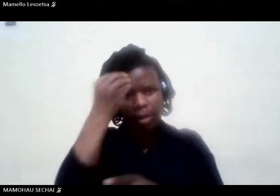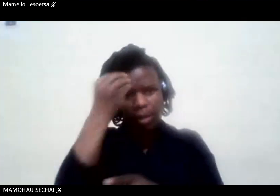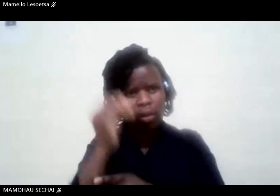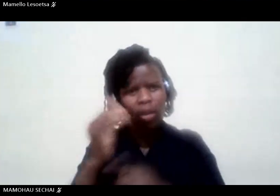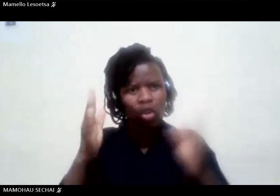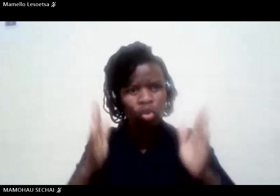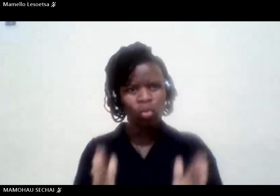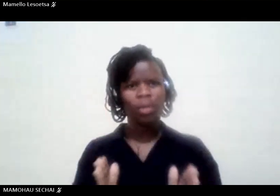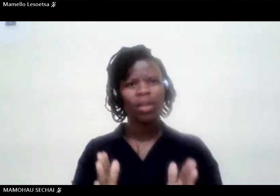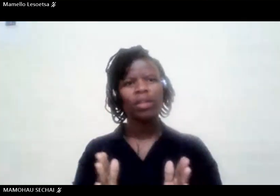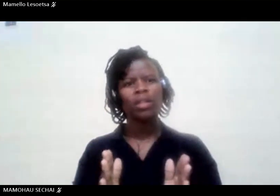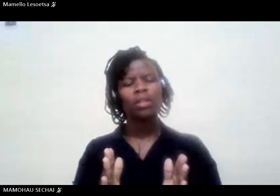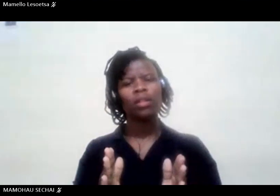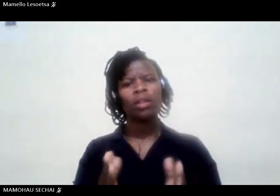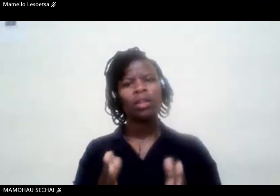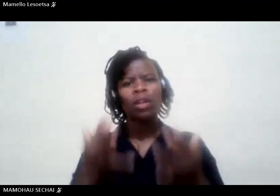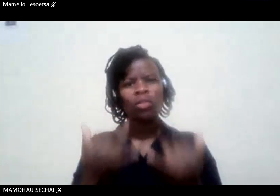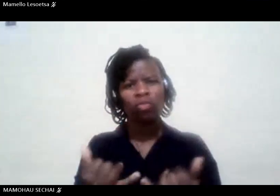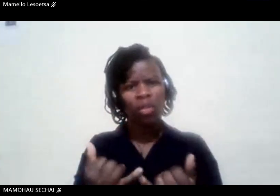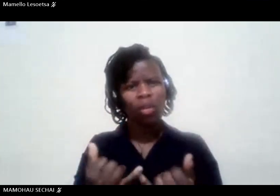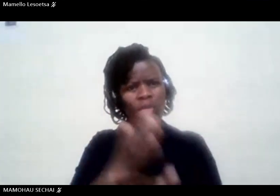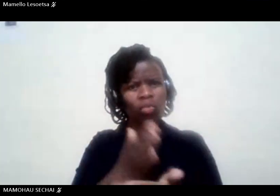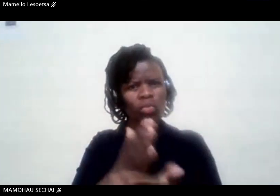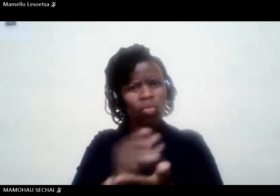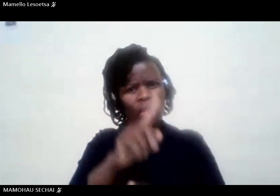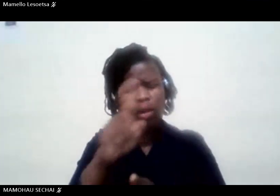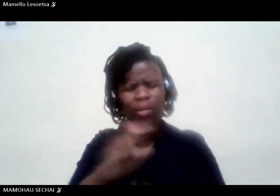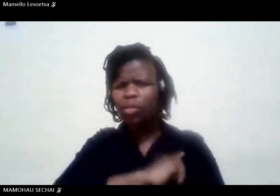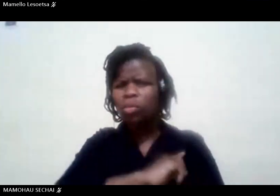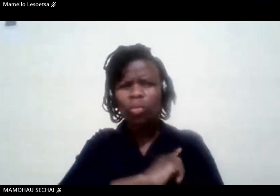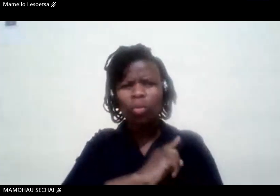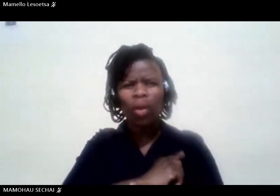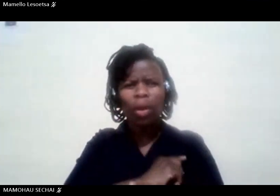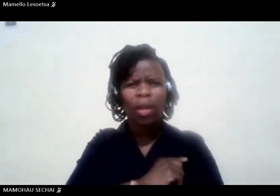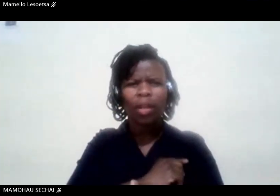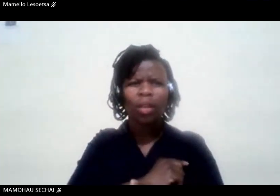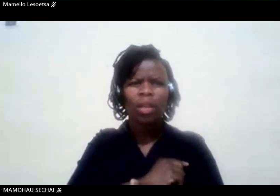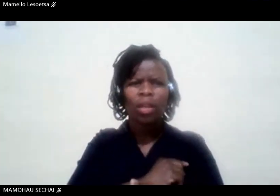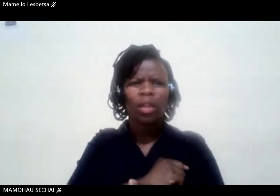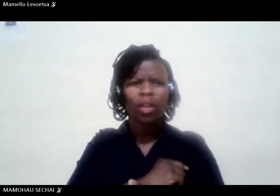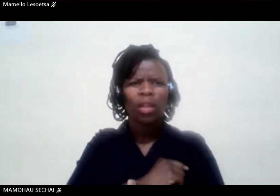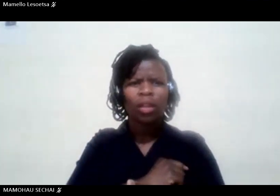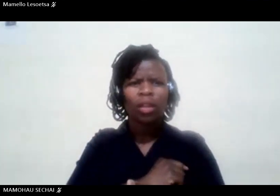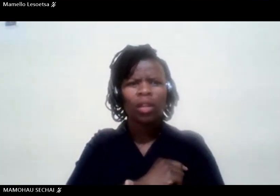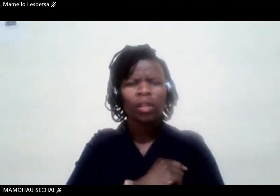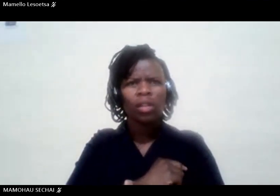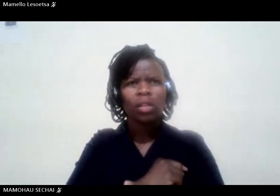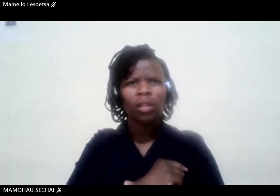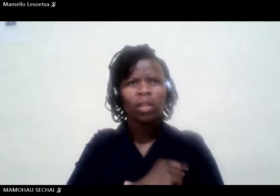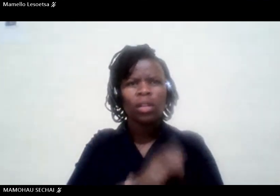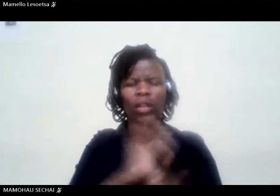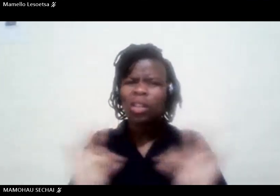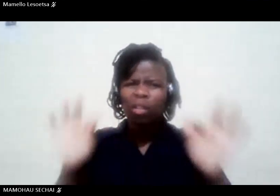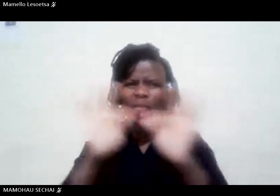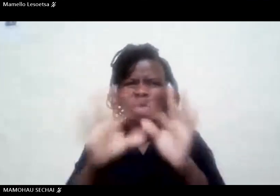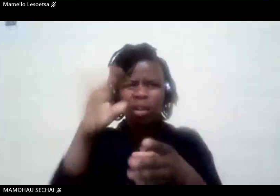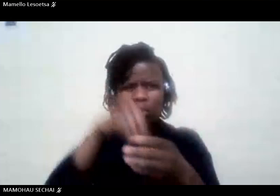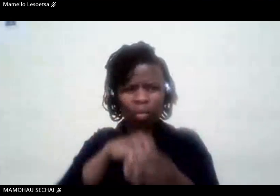asked me, say, how can, so he doesn't see any use for it, because how can a student with